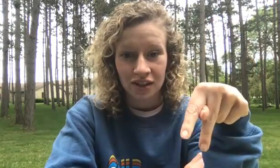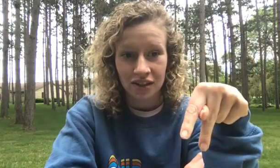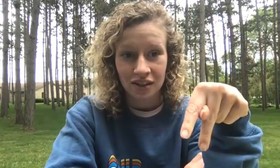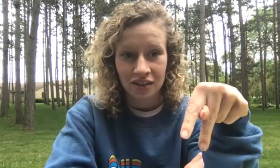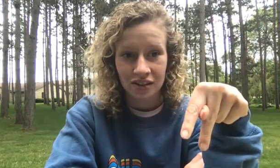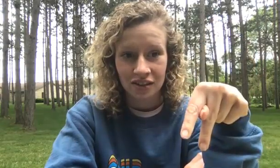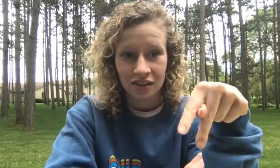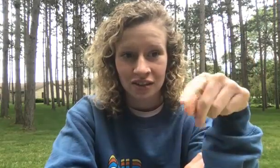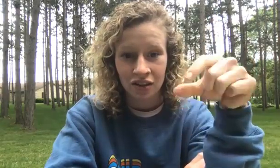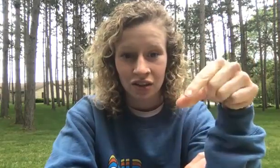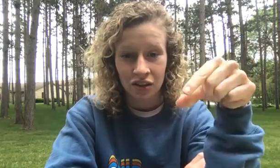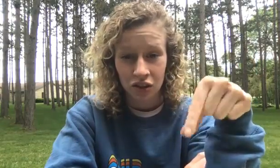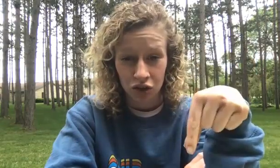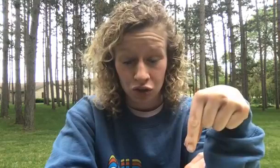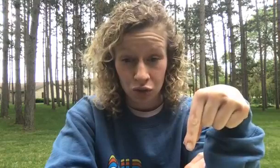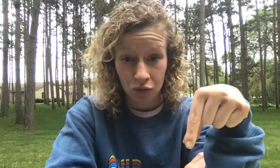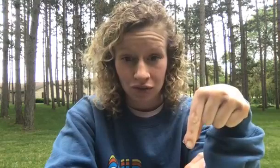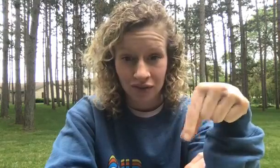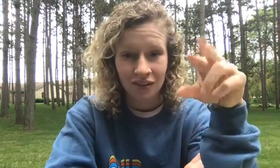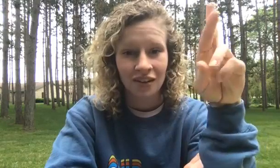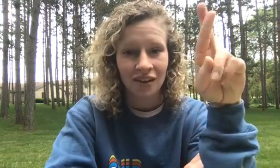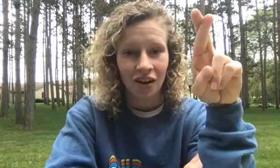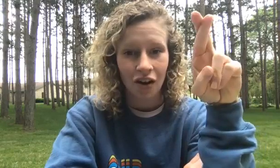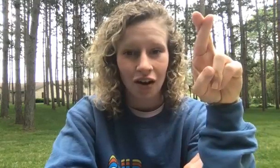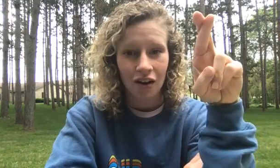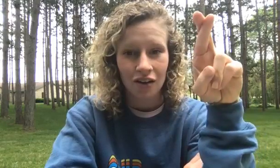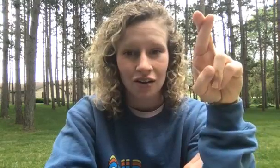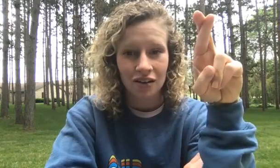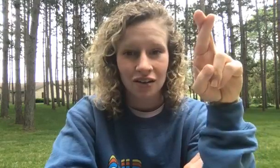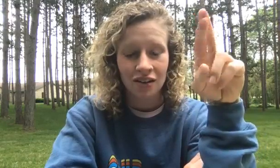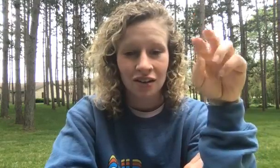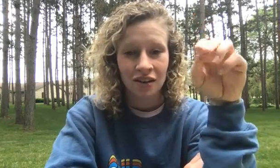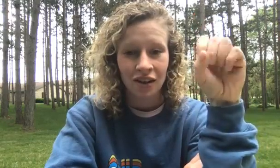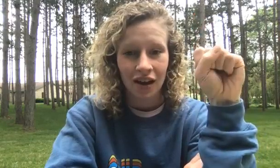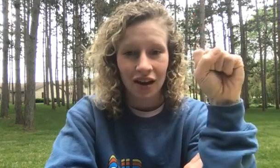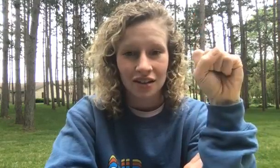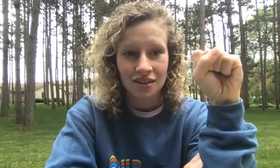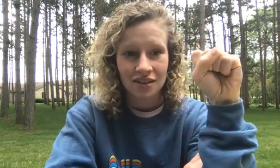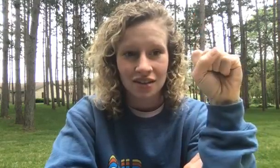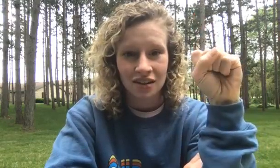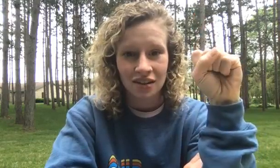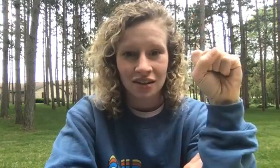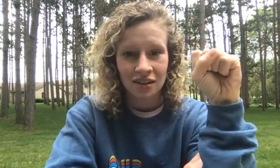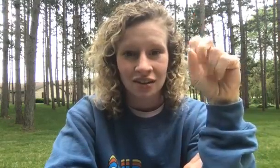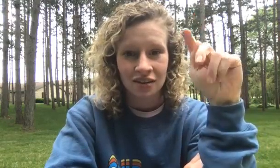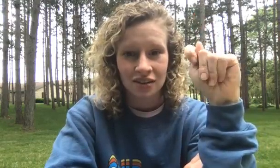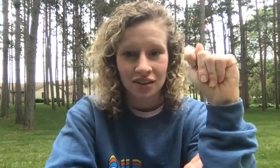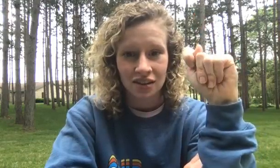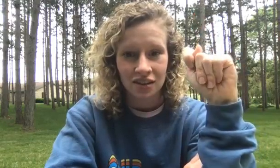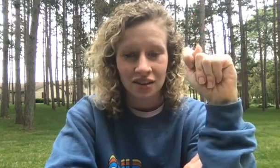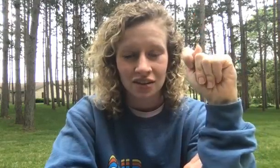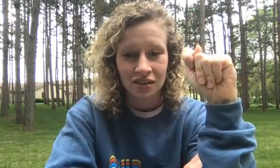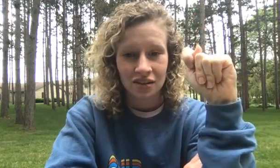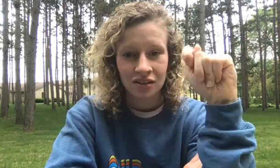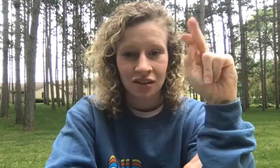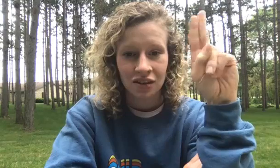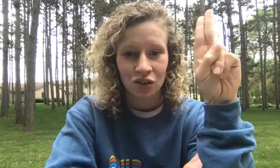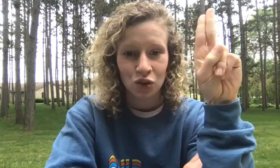P, Q, R, S, T,